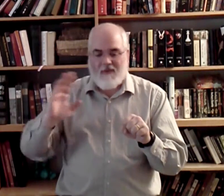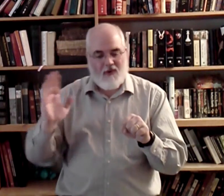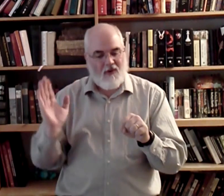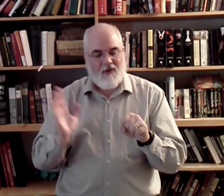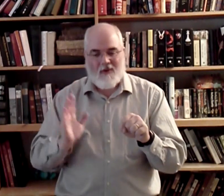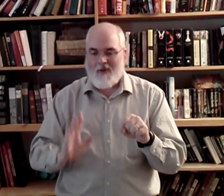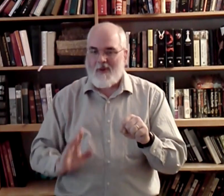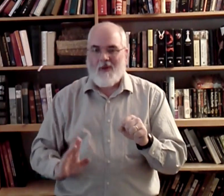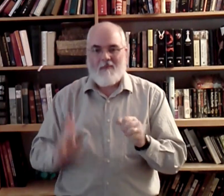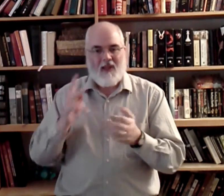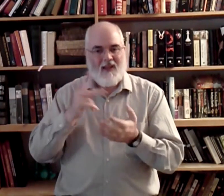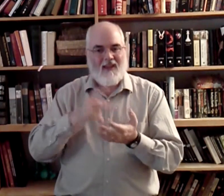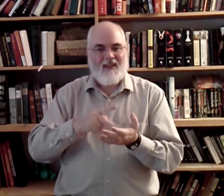never